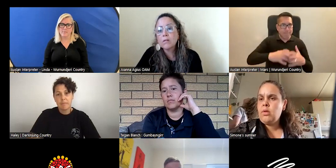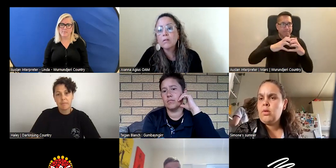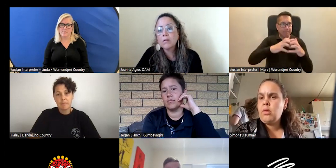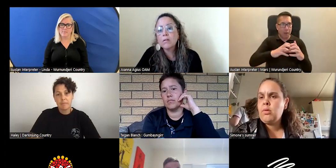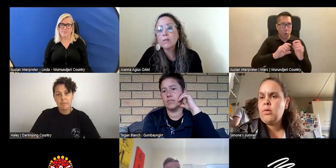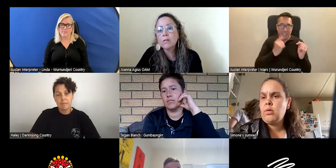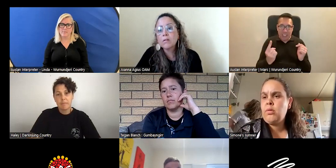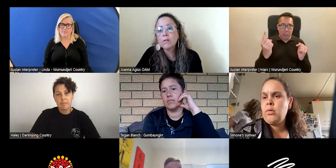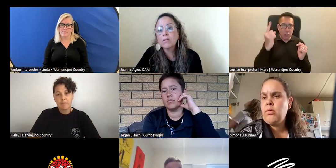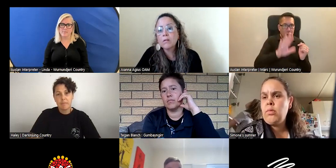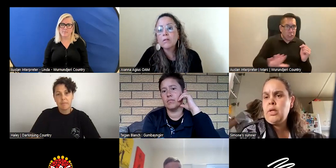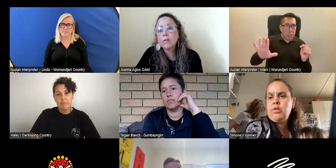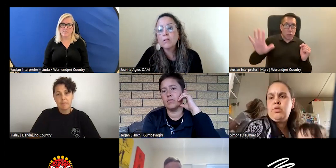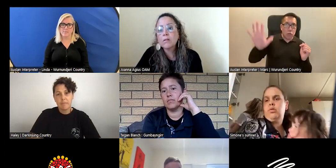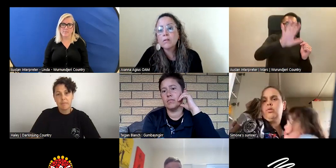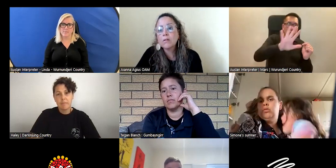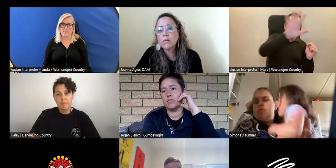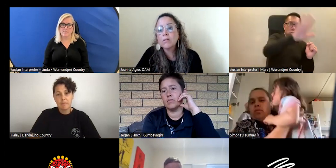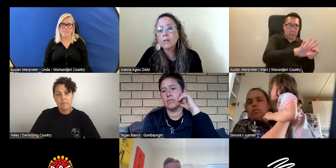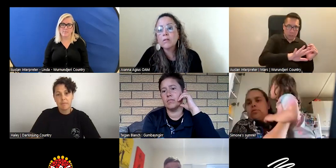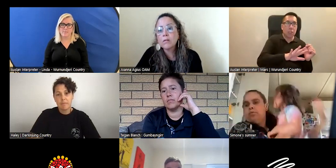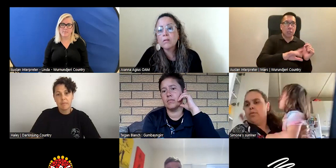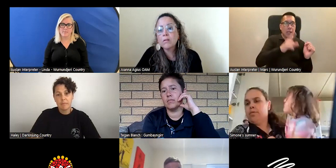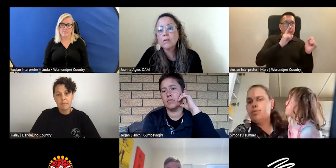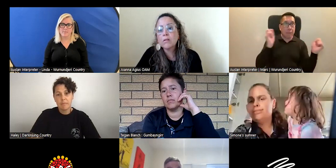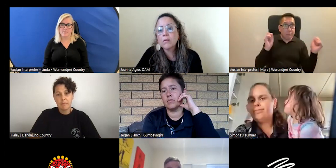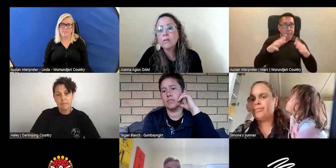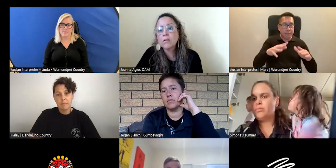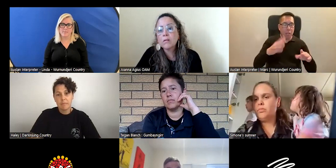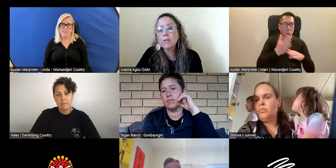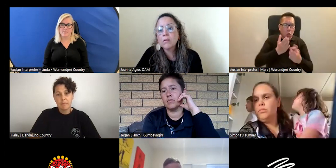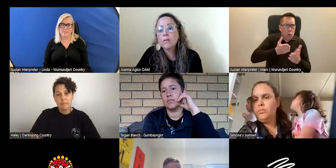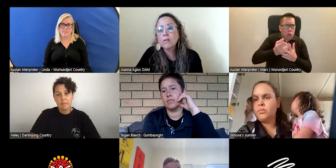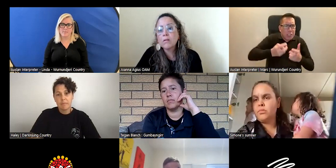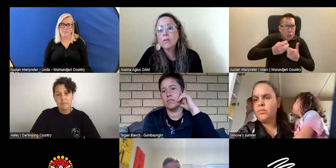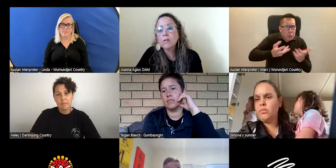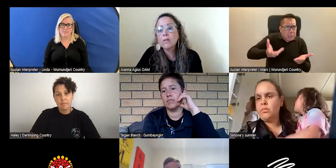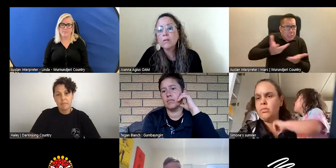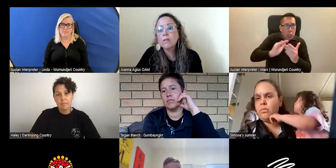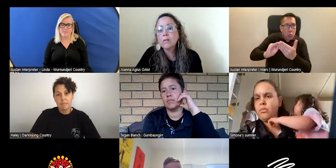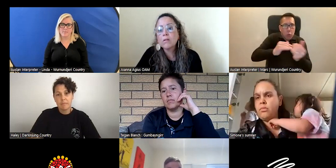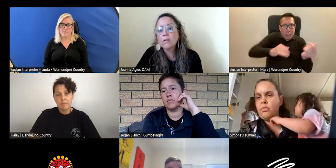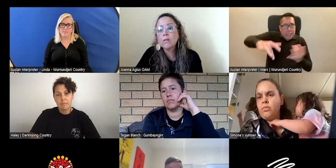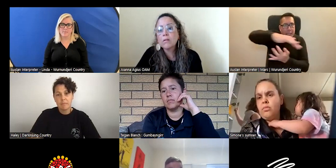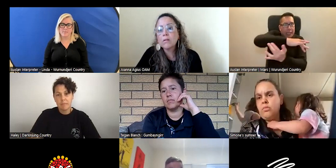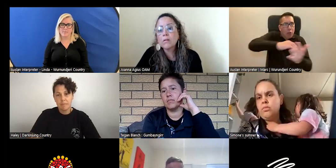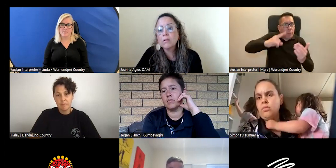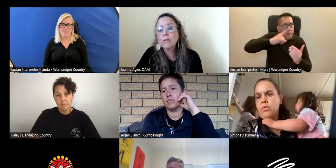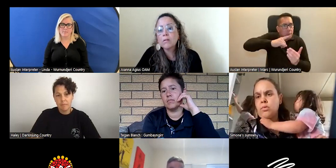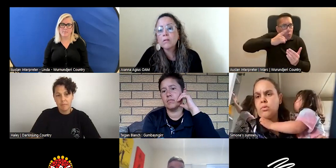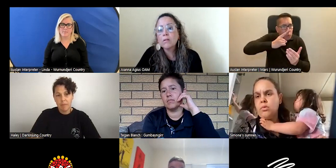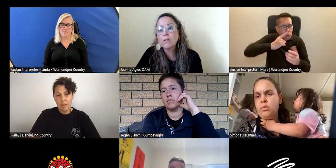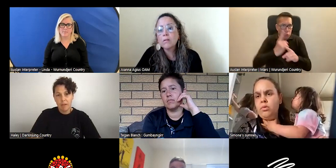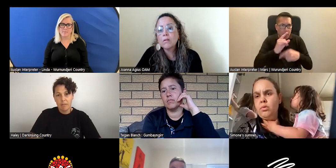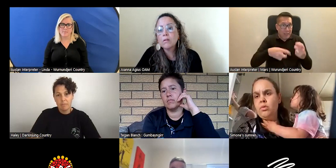region to be able to come together to work through issues as a community of people within those regions. And some of those